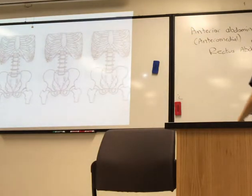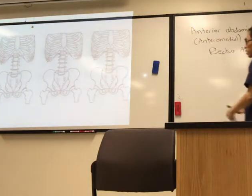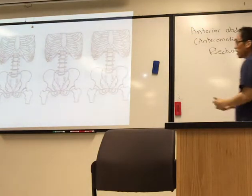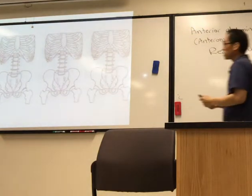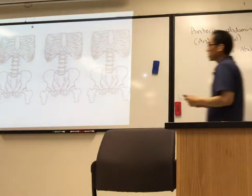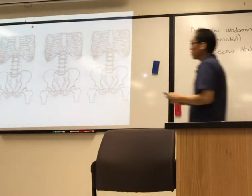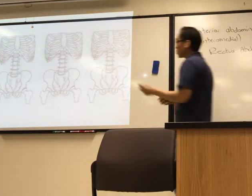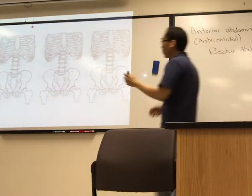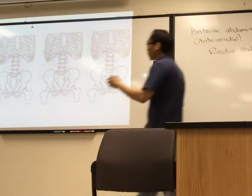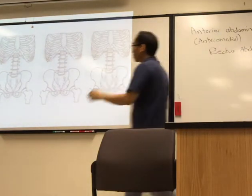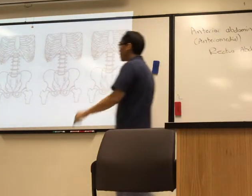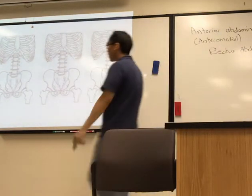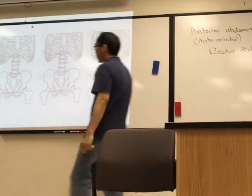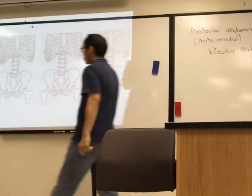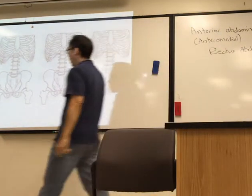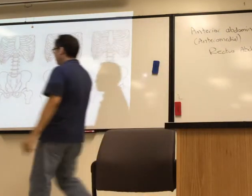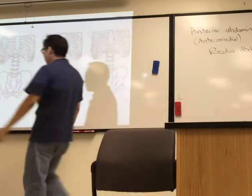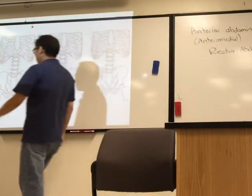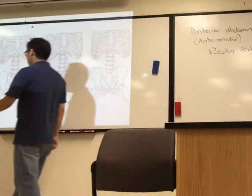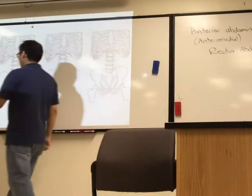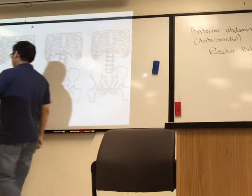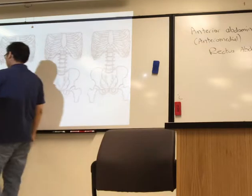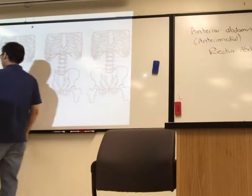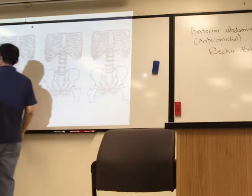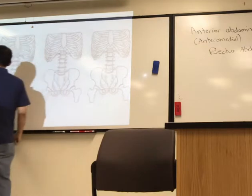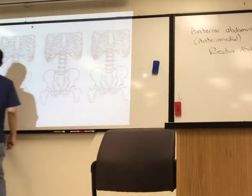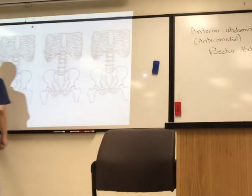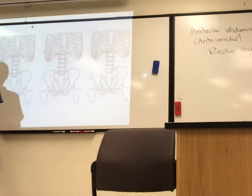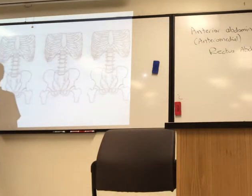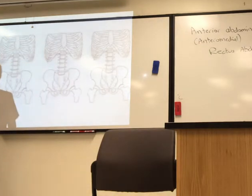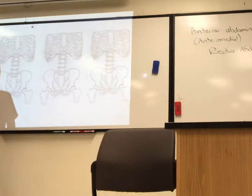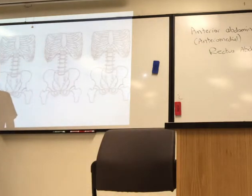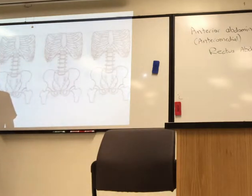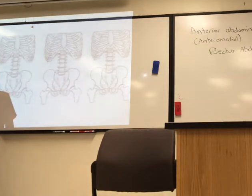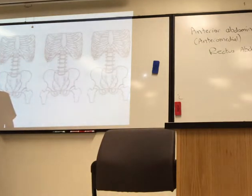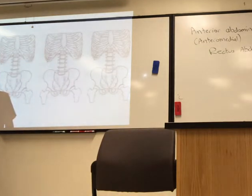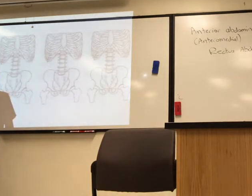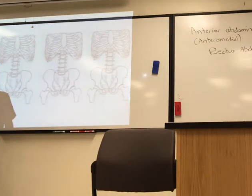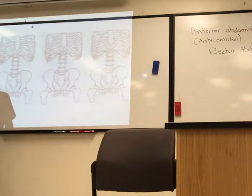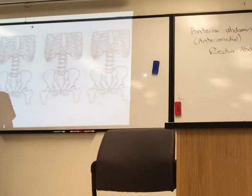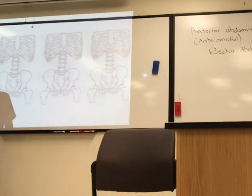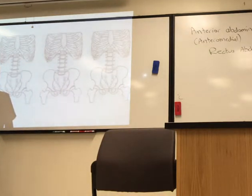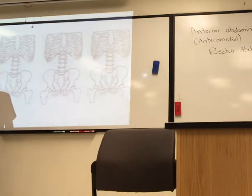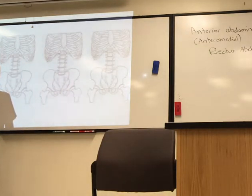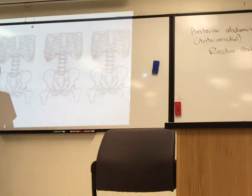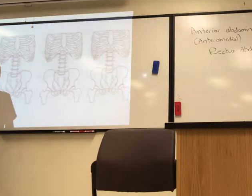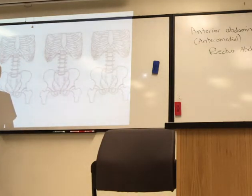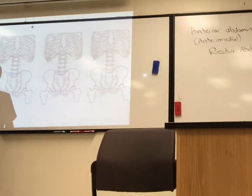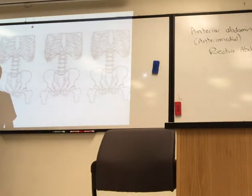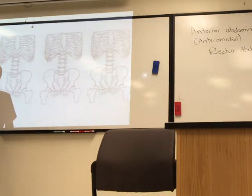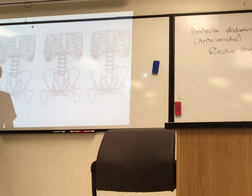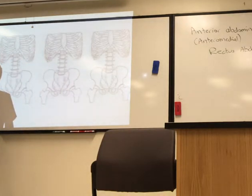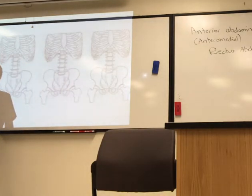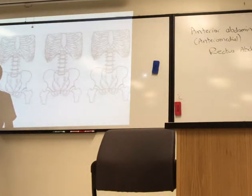So let me draw it as going from xiphoid process to pubic symphysis, right here.